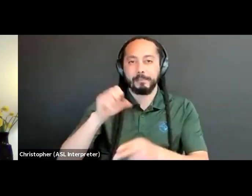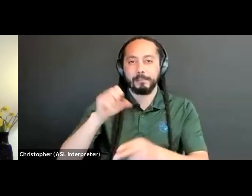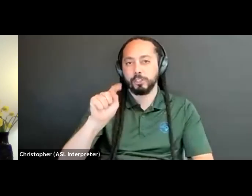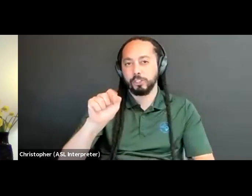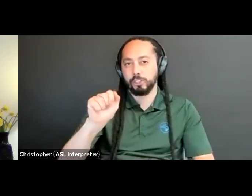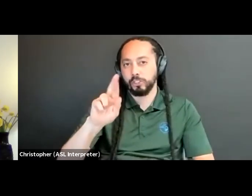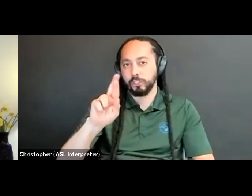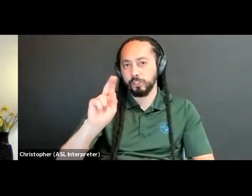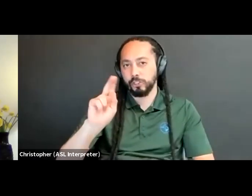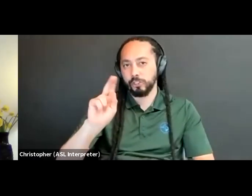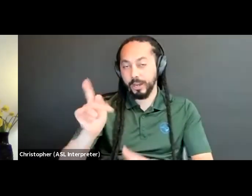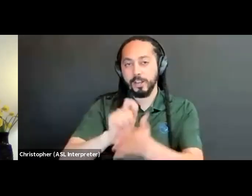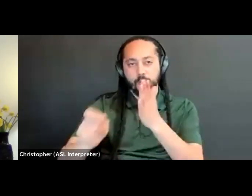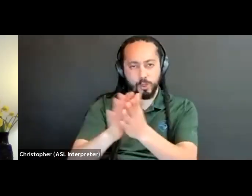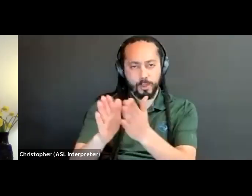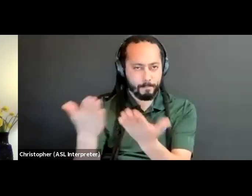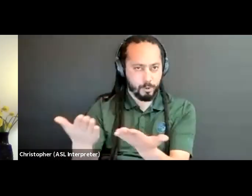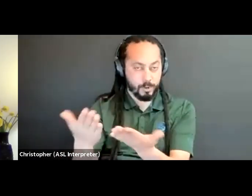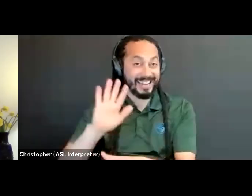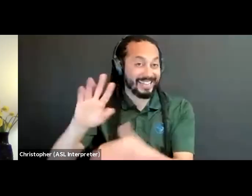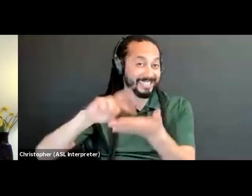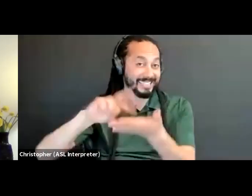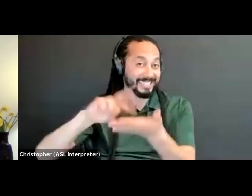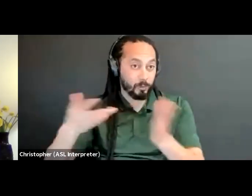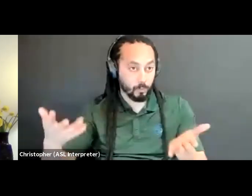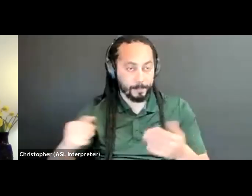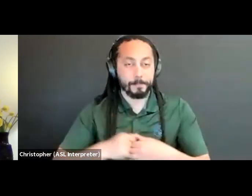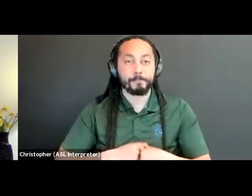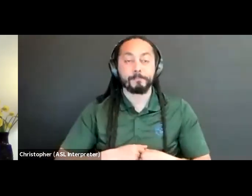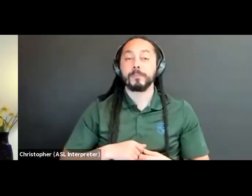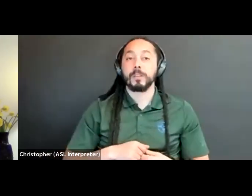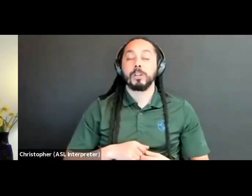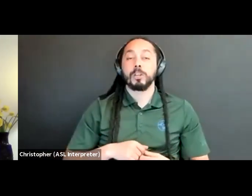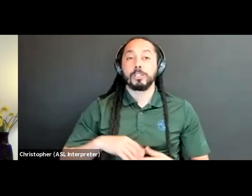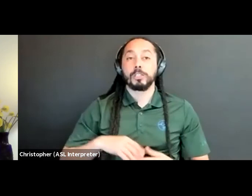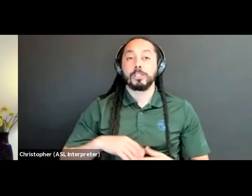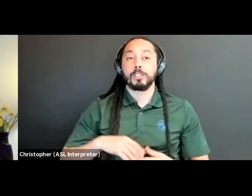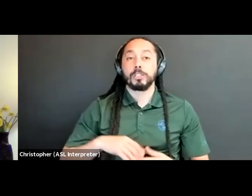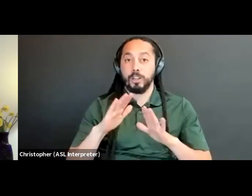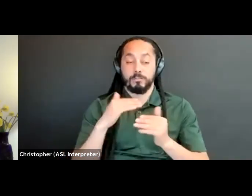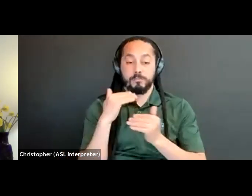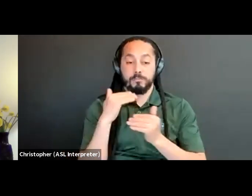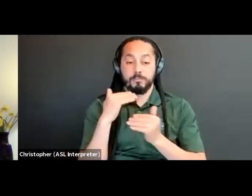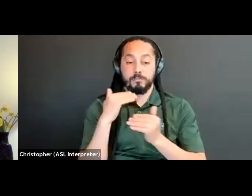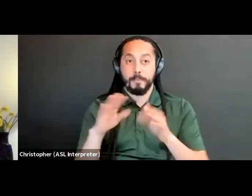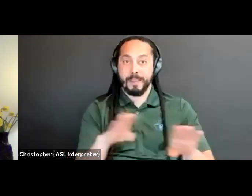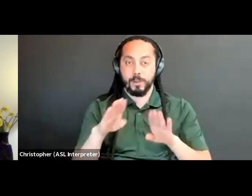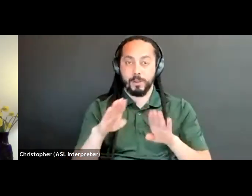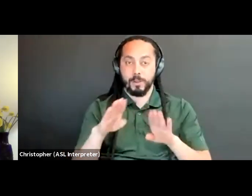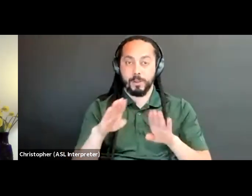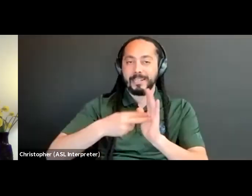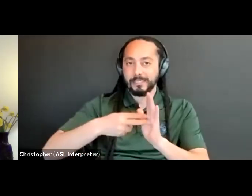definition. It's a knowing and harmful course of conduct that makes a person subordinate or